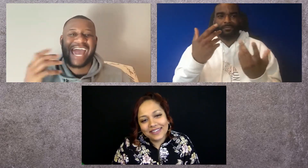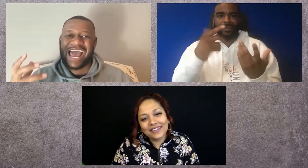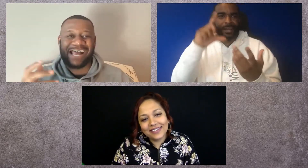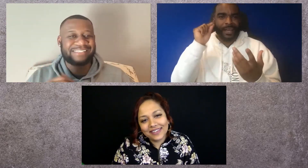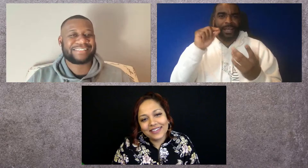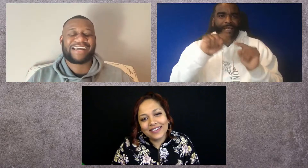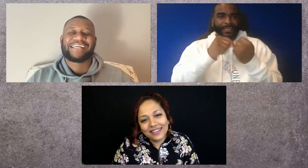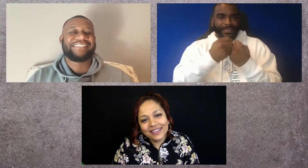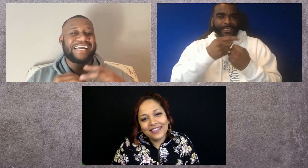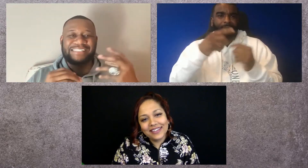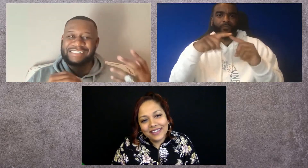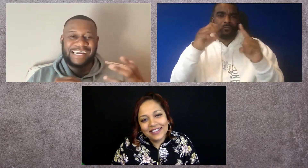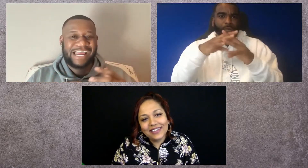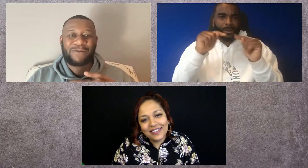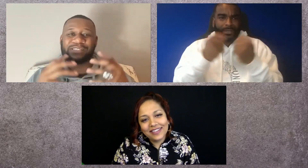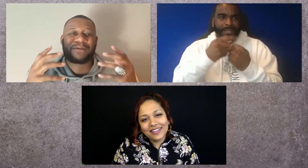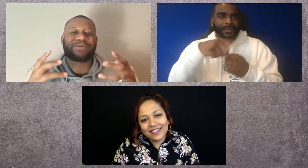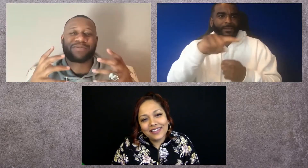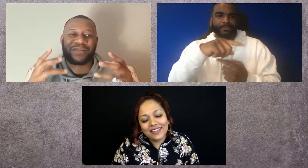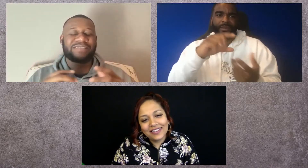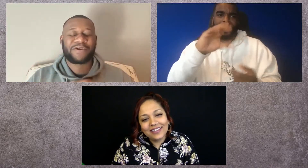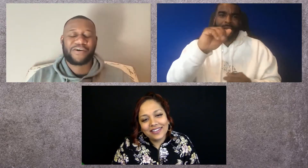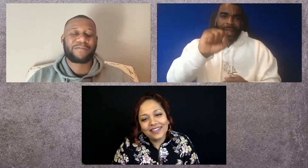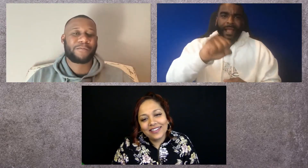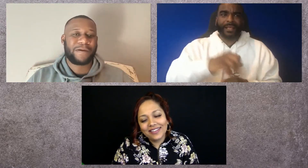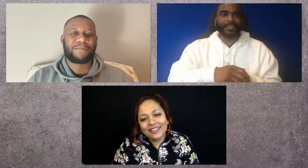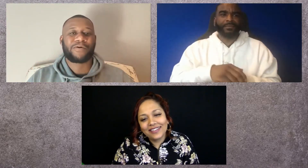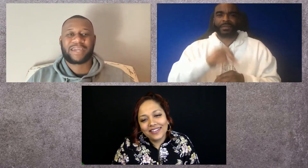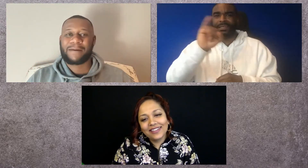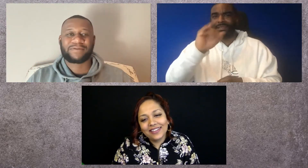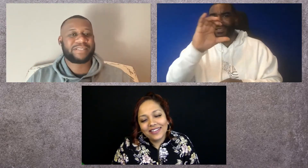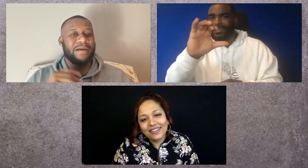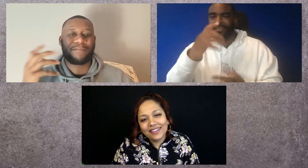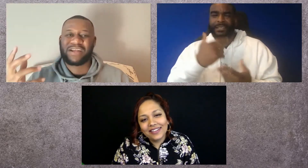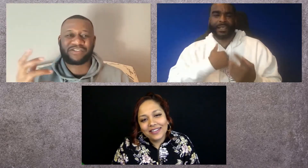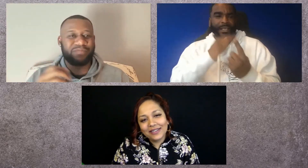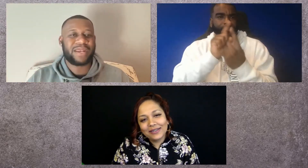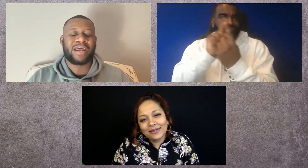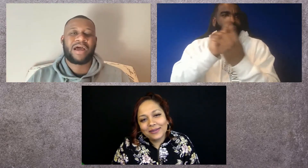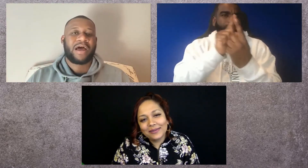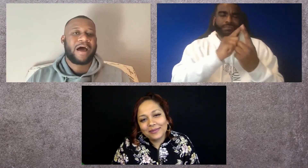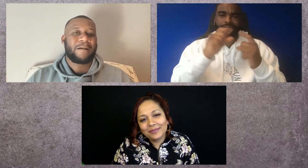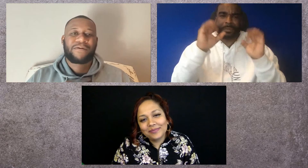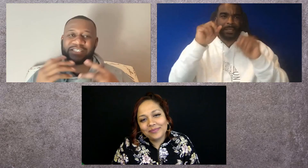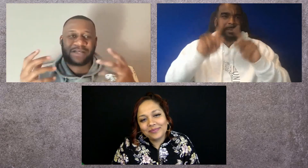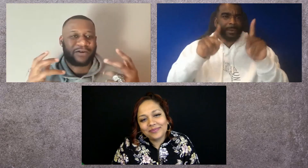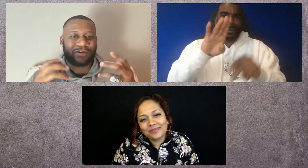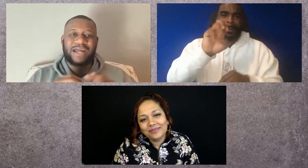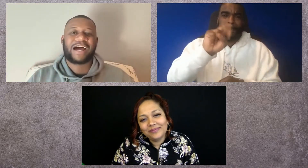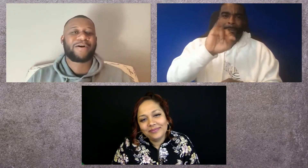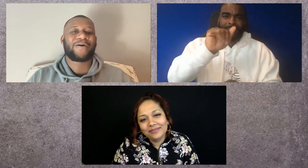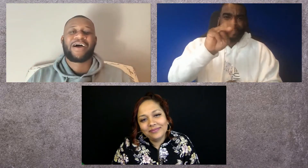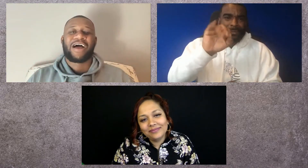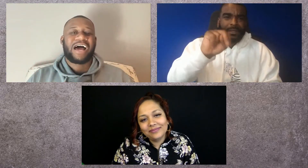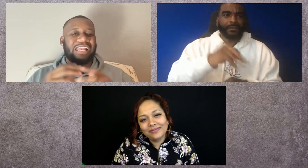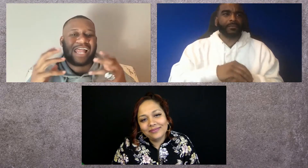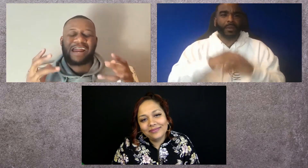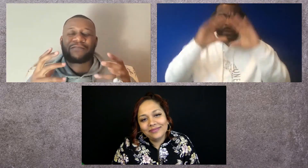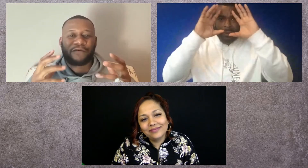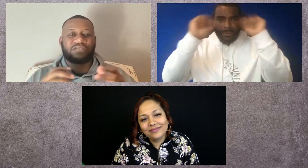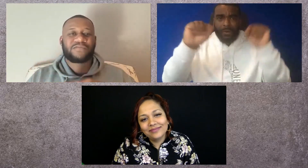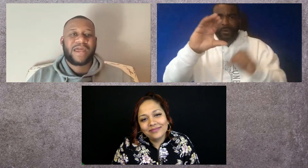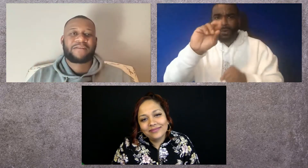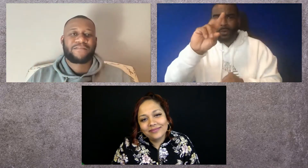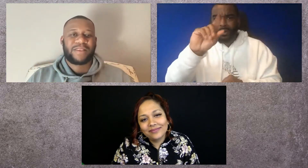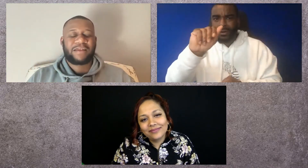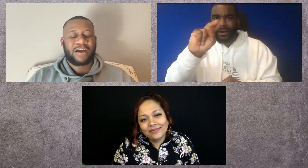guys, Cass, JC. I was able to meet some incredible people on campus there, Benjamin, President Cordano, a lot